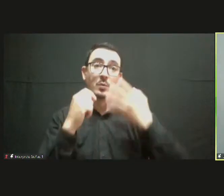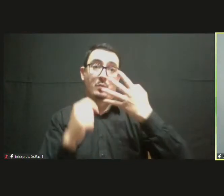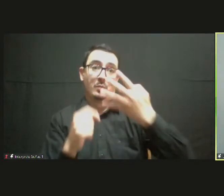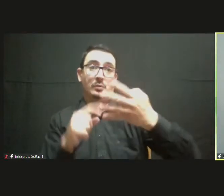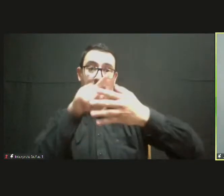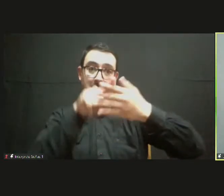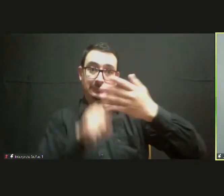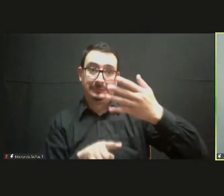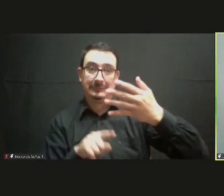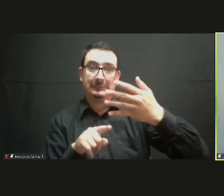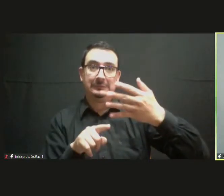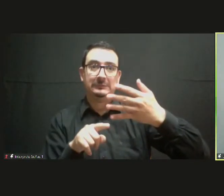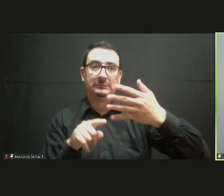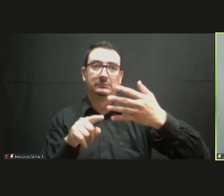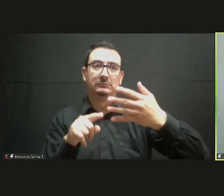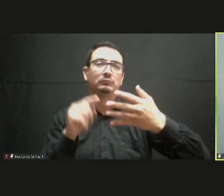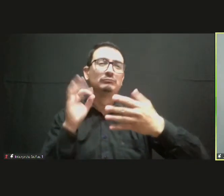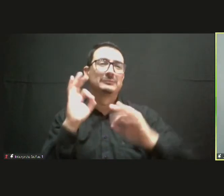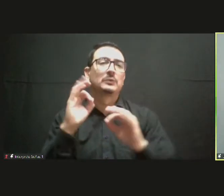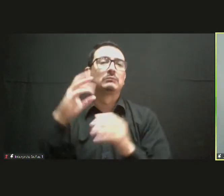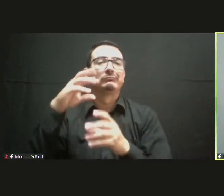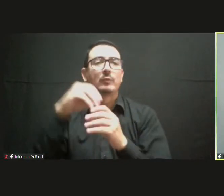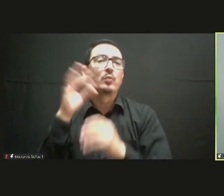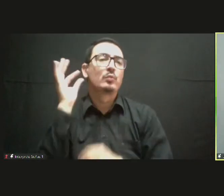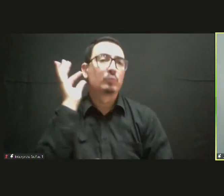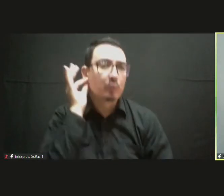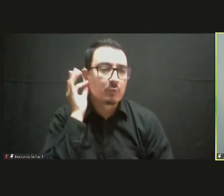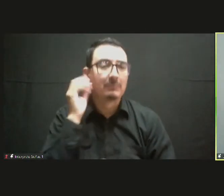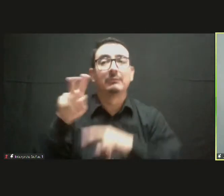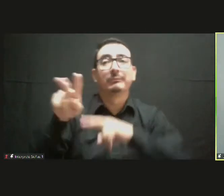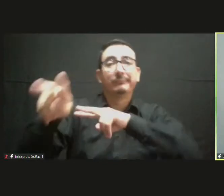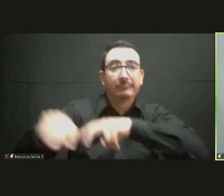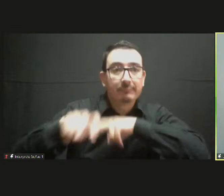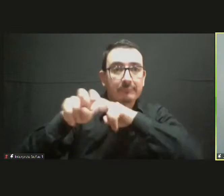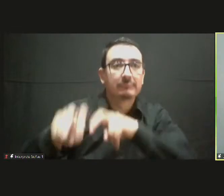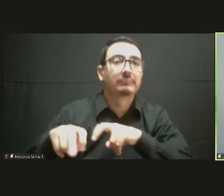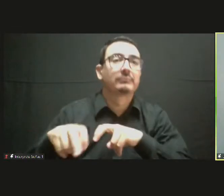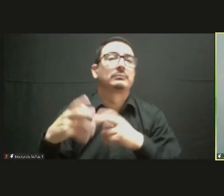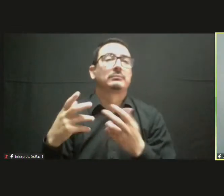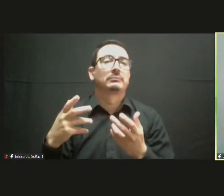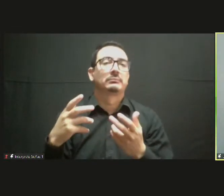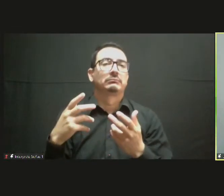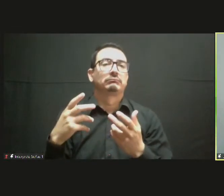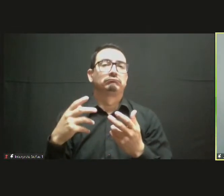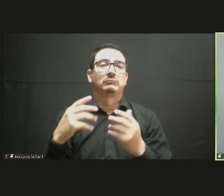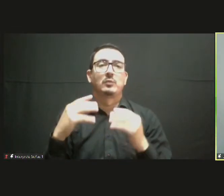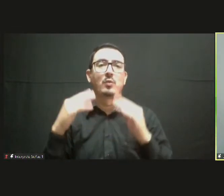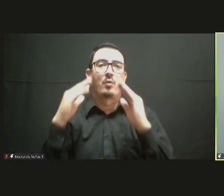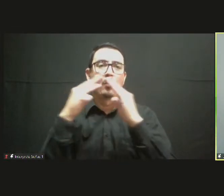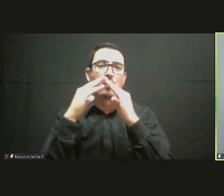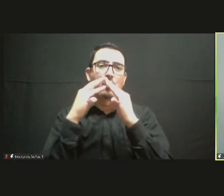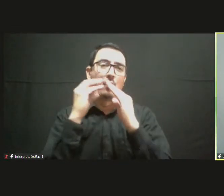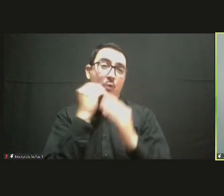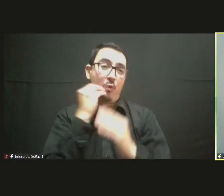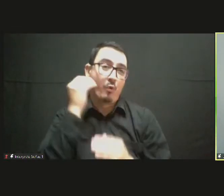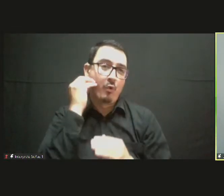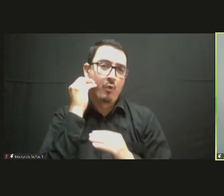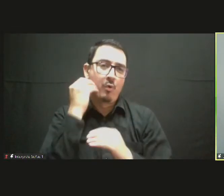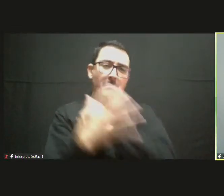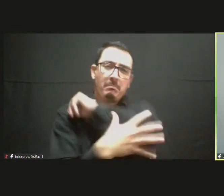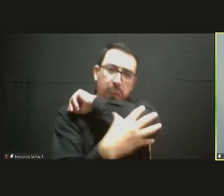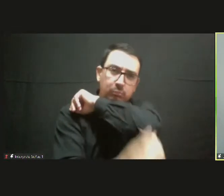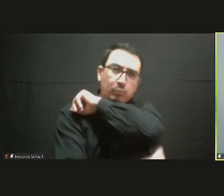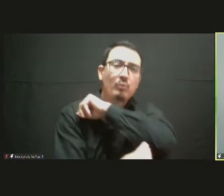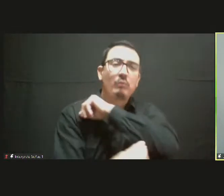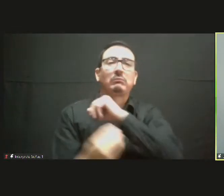the strongest exclusion. The first one is infrastructure. There is low penetration, as I said, of fixed